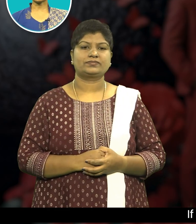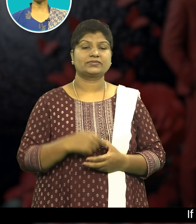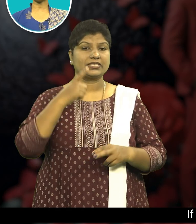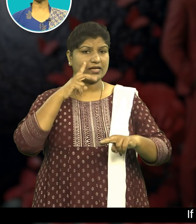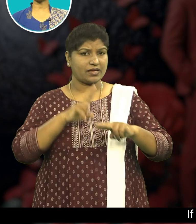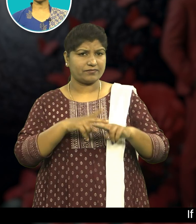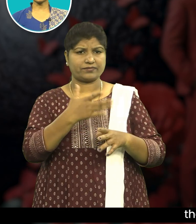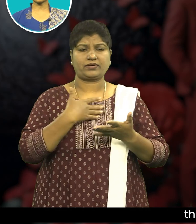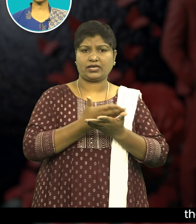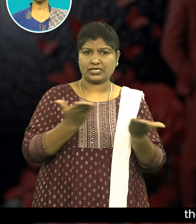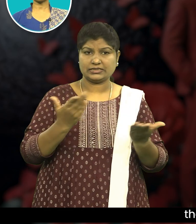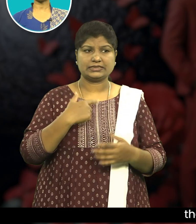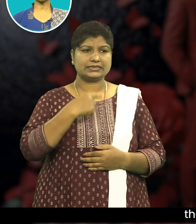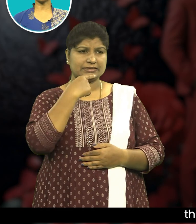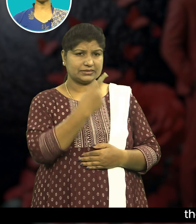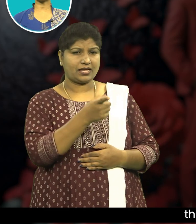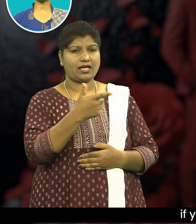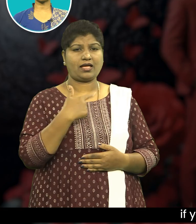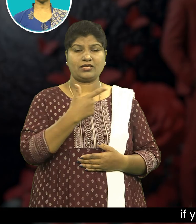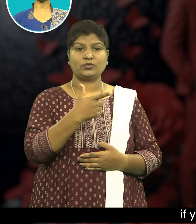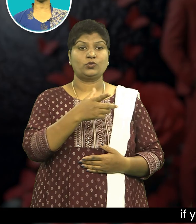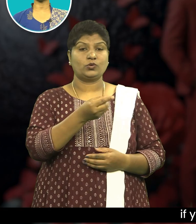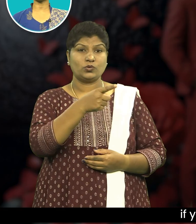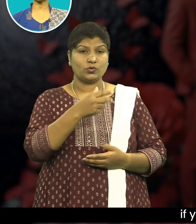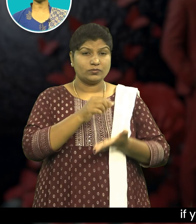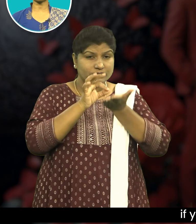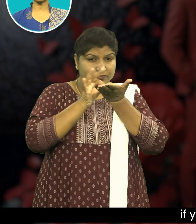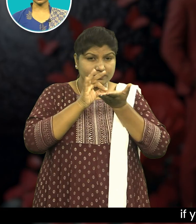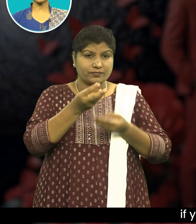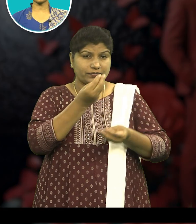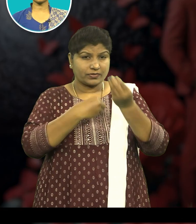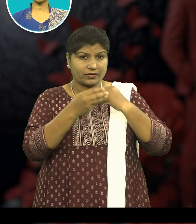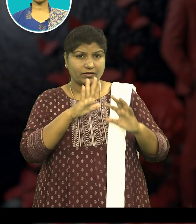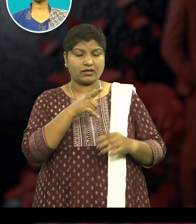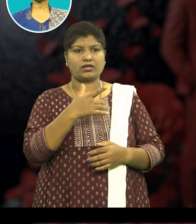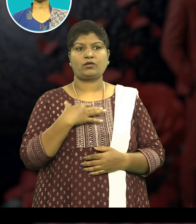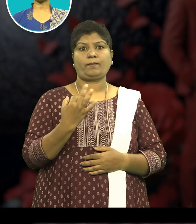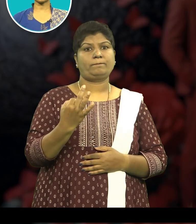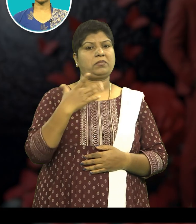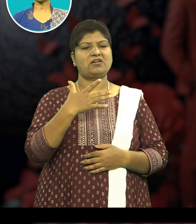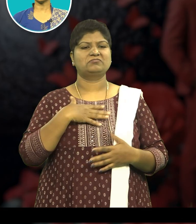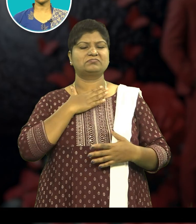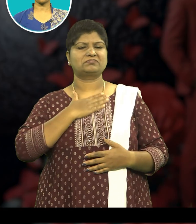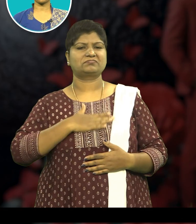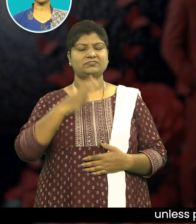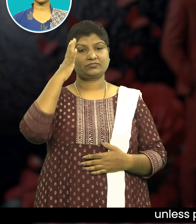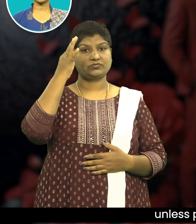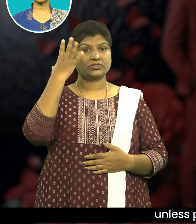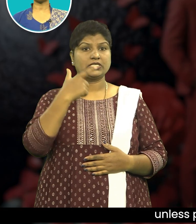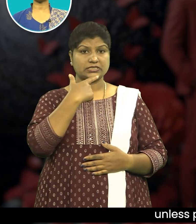If anybody suggests that you will get relief if you take some drugs, just say